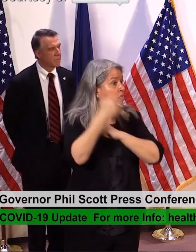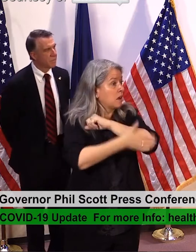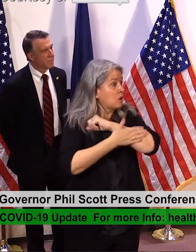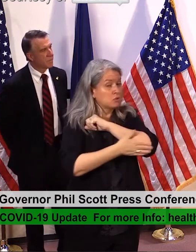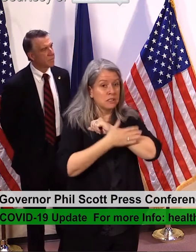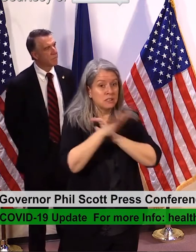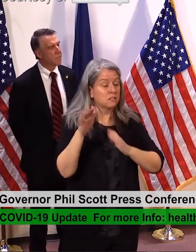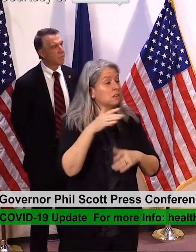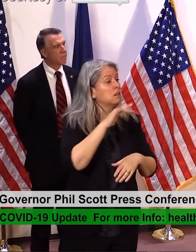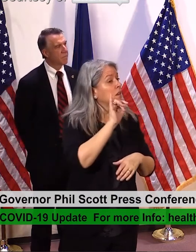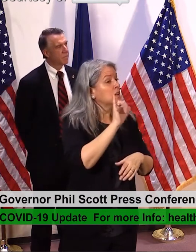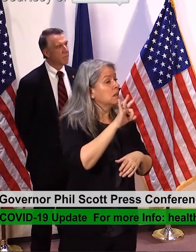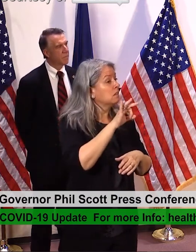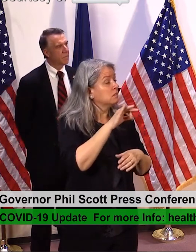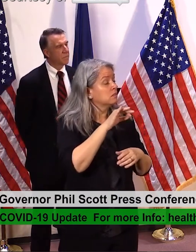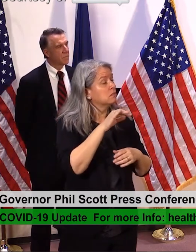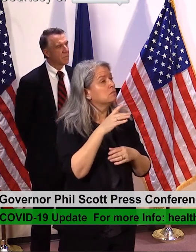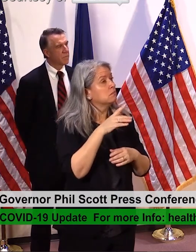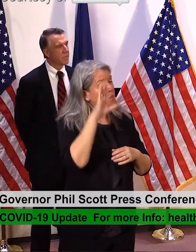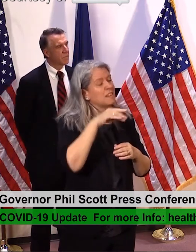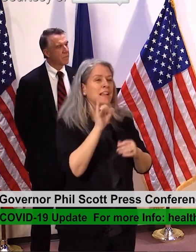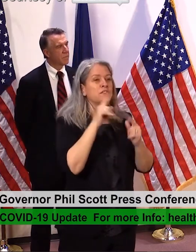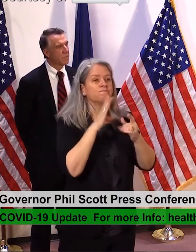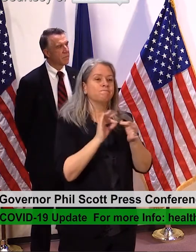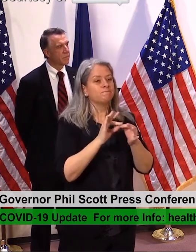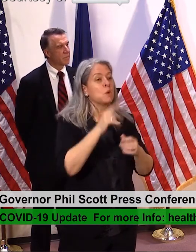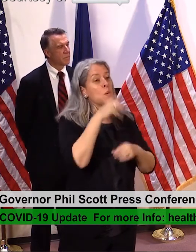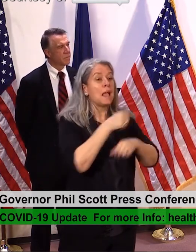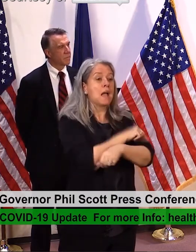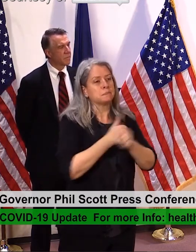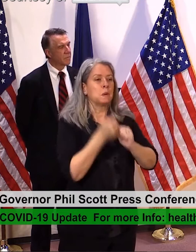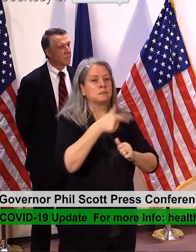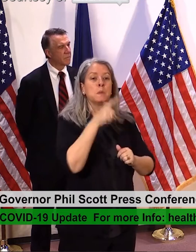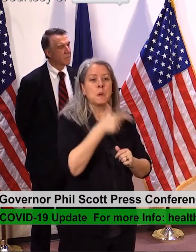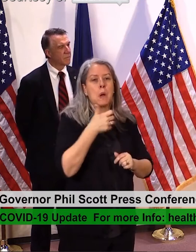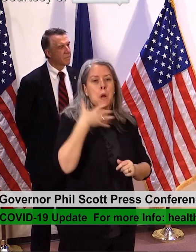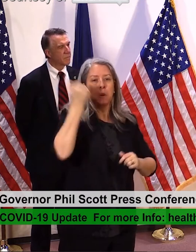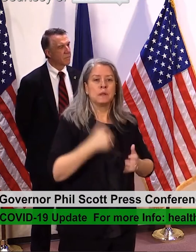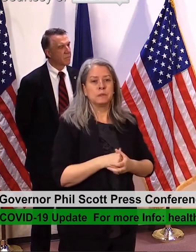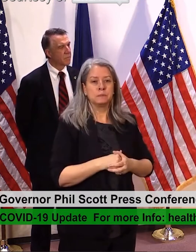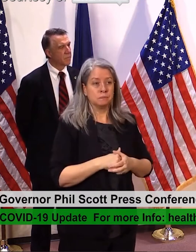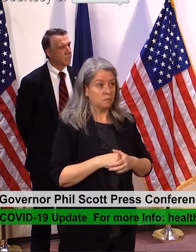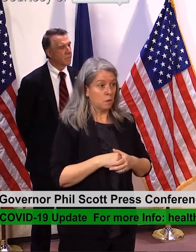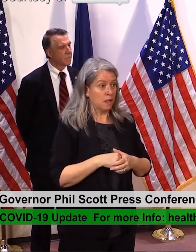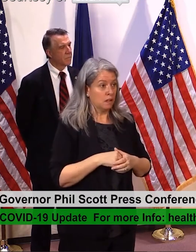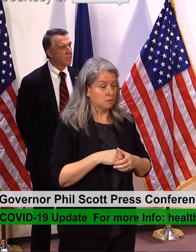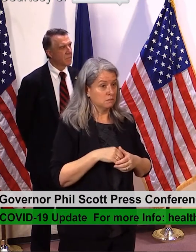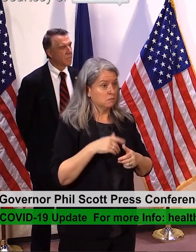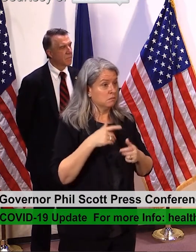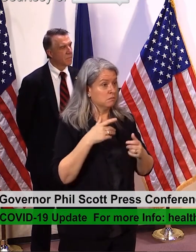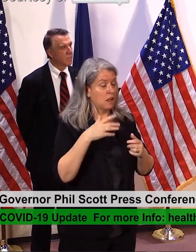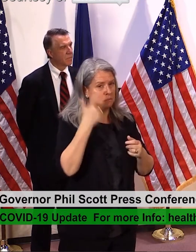say that most of the people who are going to be in the hospital are older because they're the ones that are most vulnerable to this virus in its most